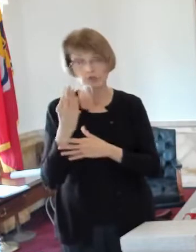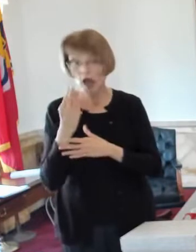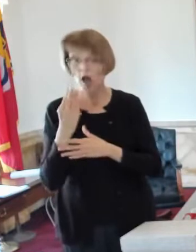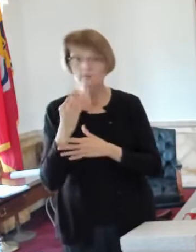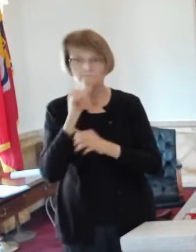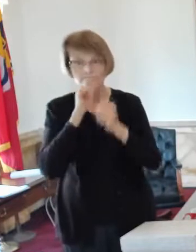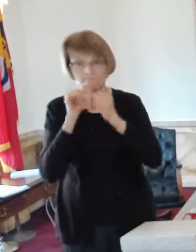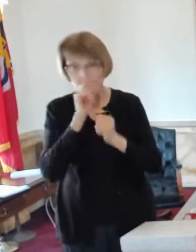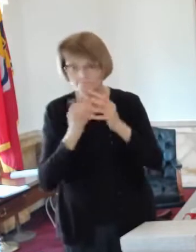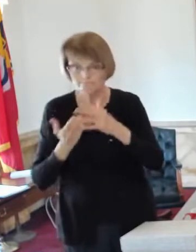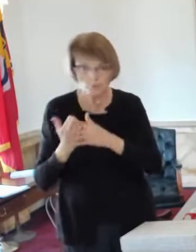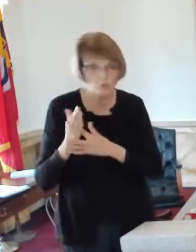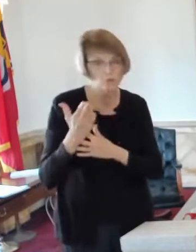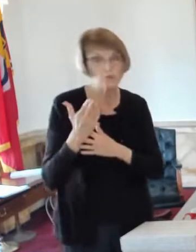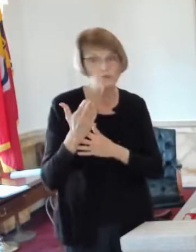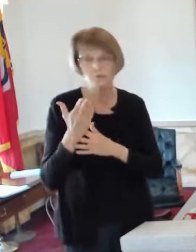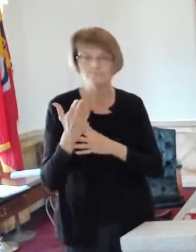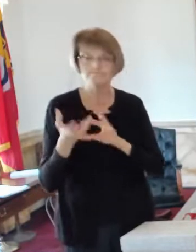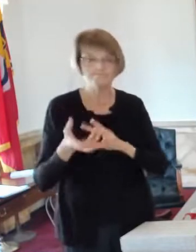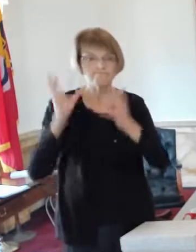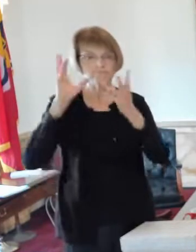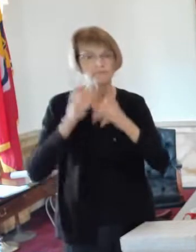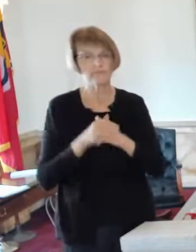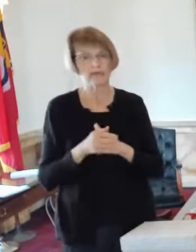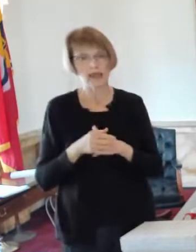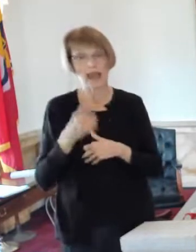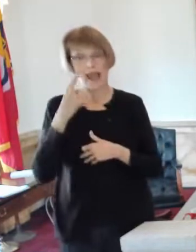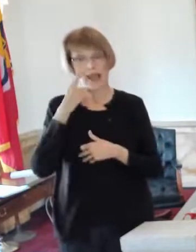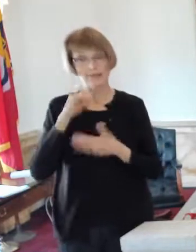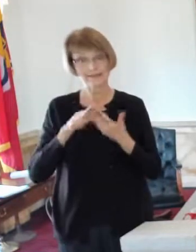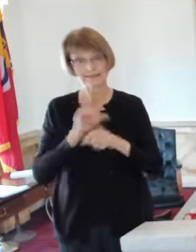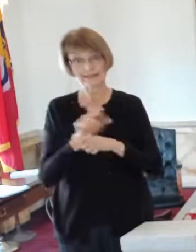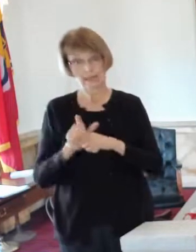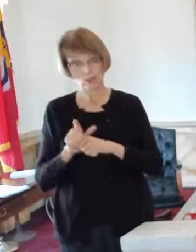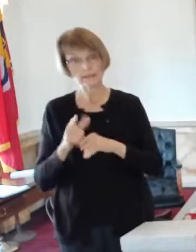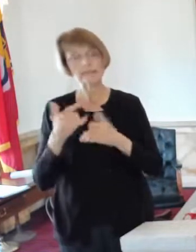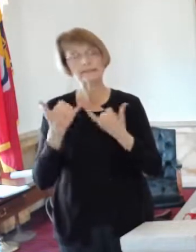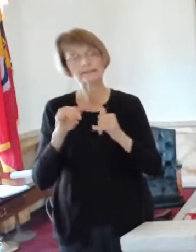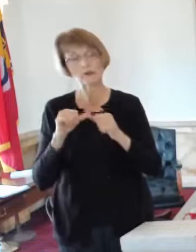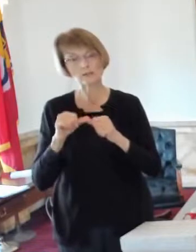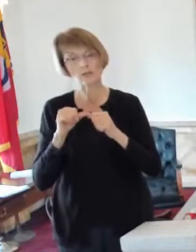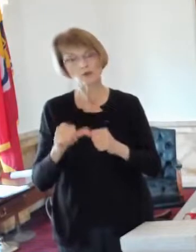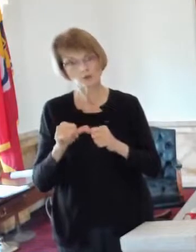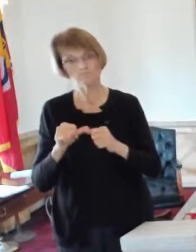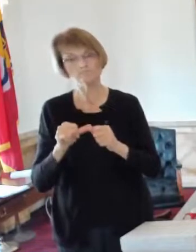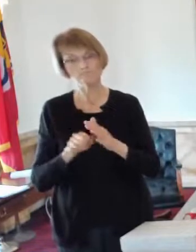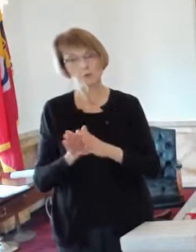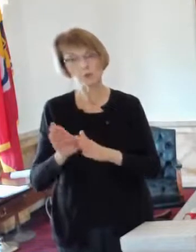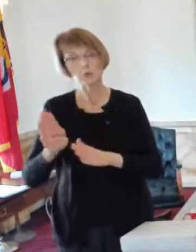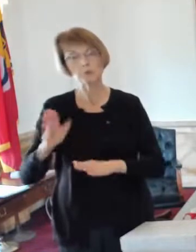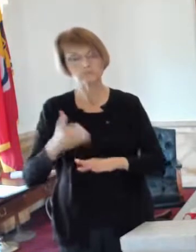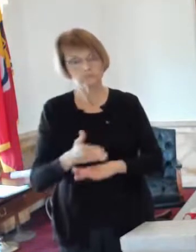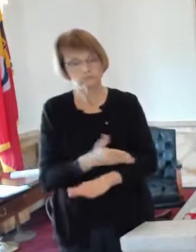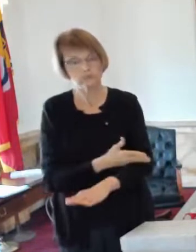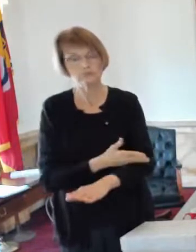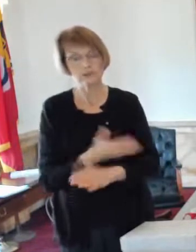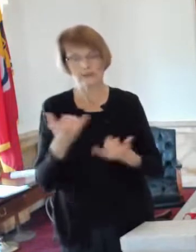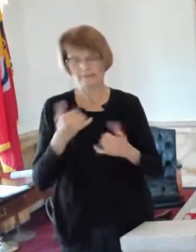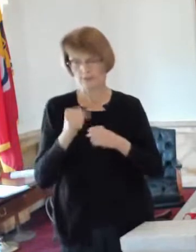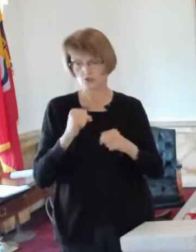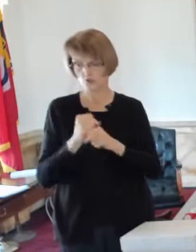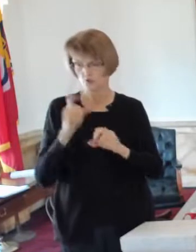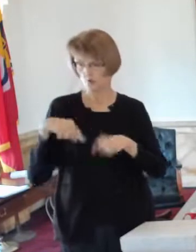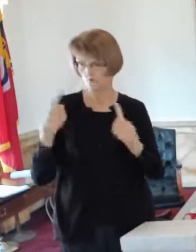of momentum that continues to build in the city of St. Louis. So far this year, so we're only on April the